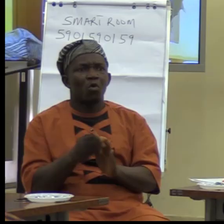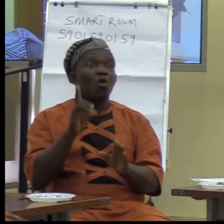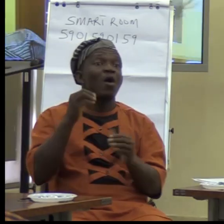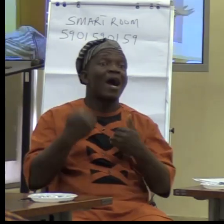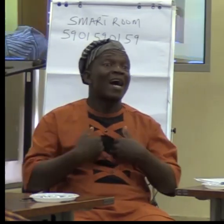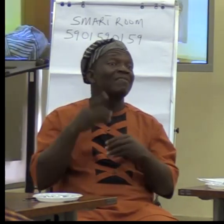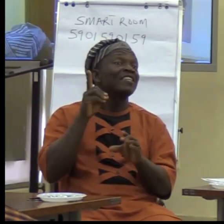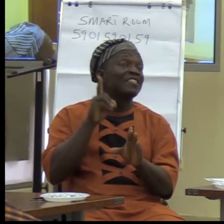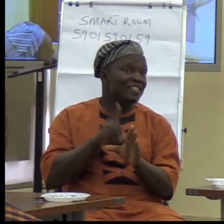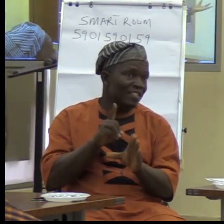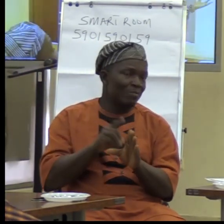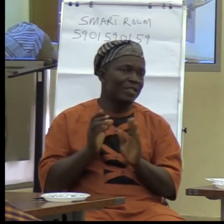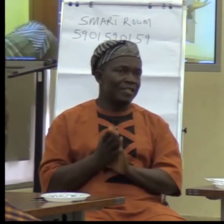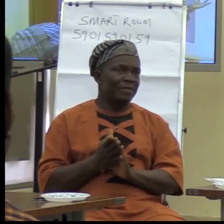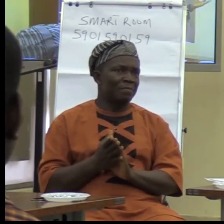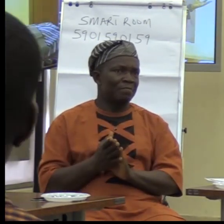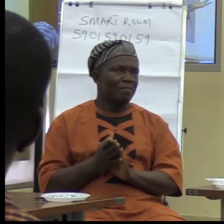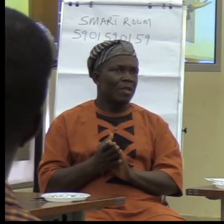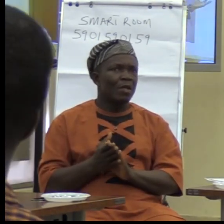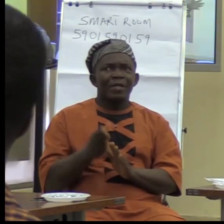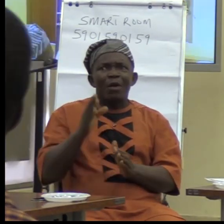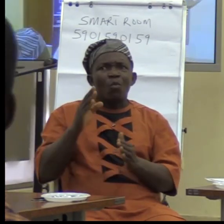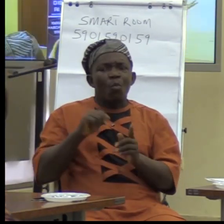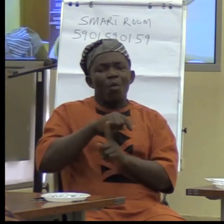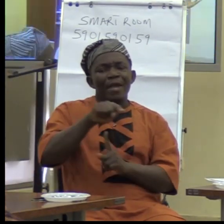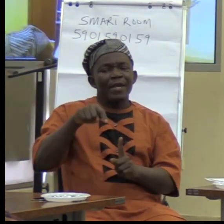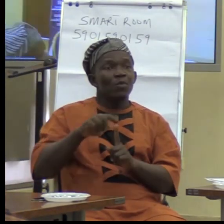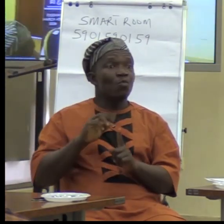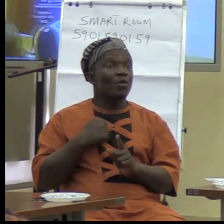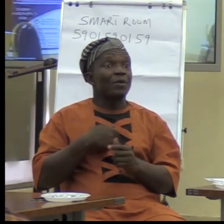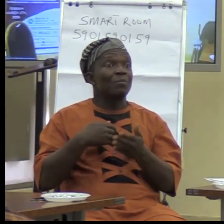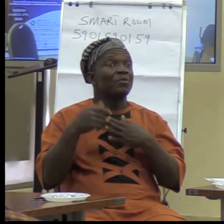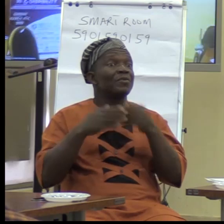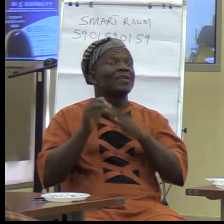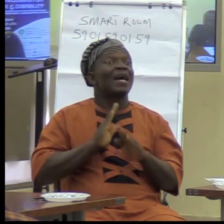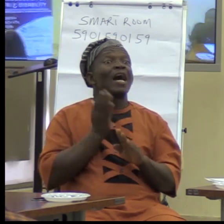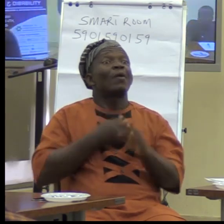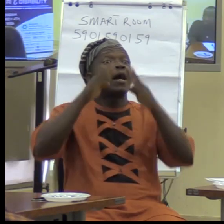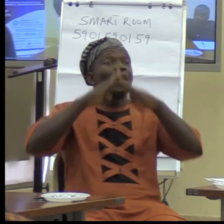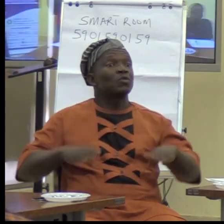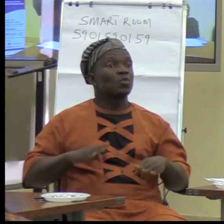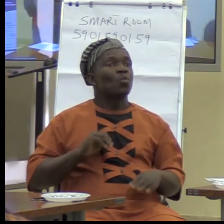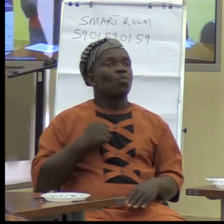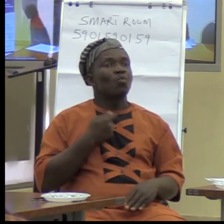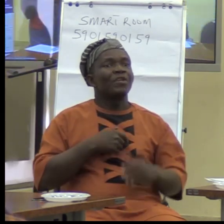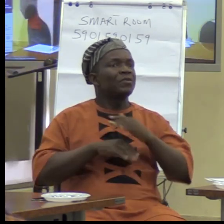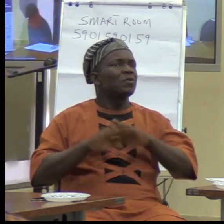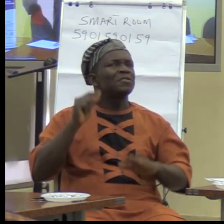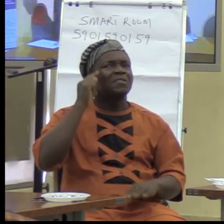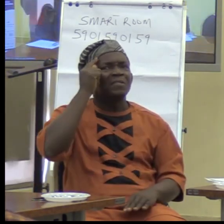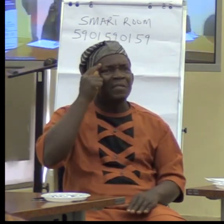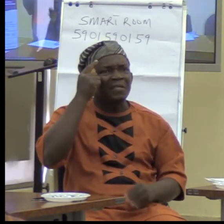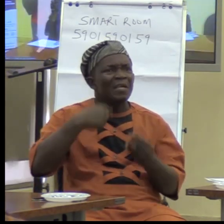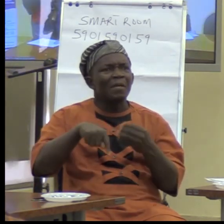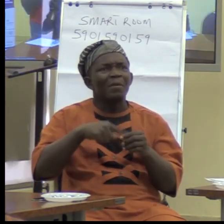because some people can't climb stairs. We just build for the majority. And we see that the same is happening